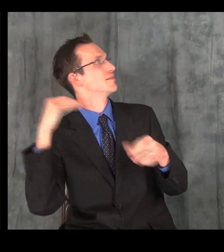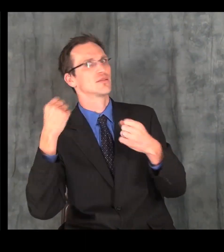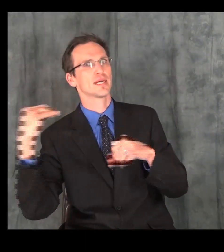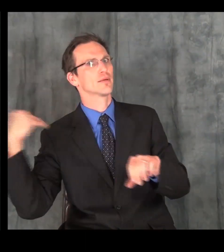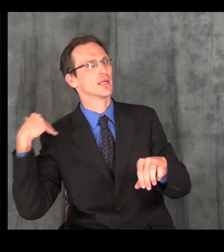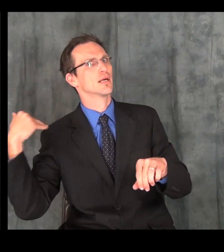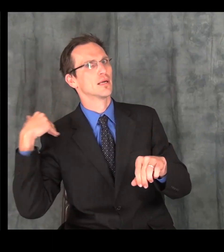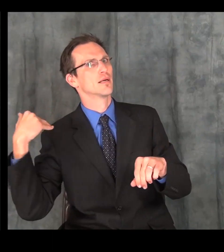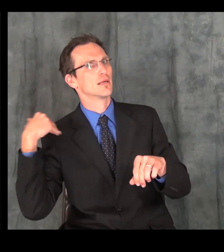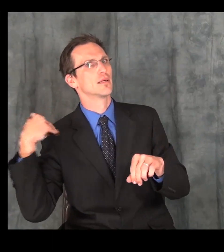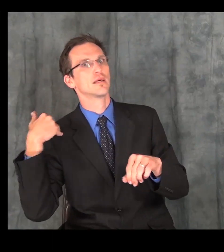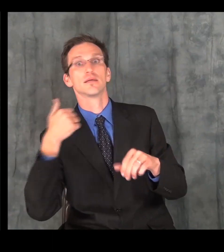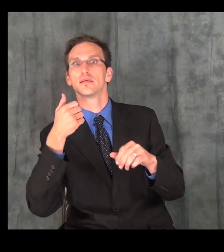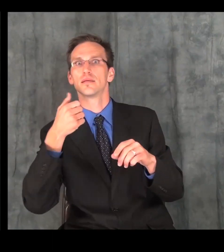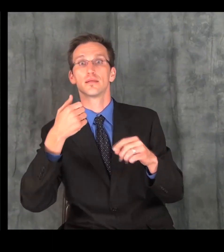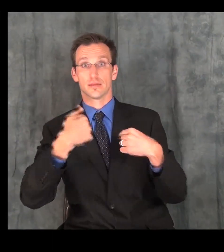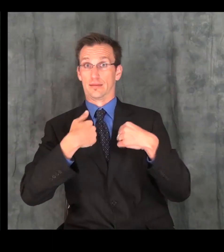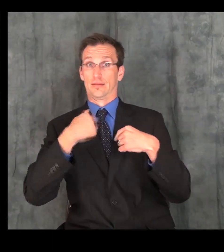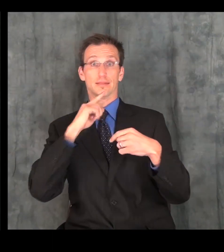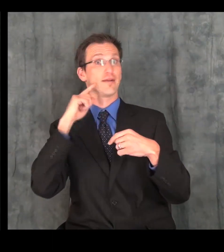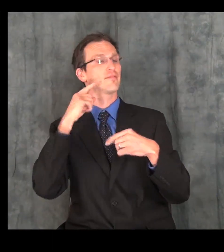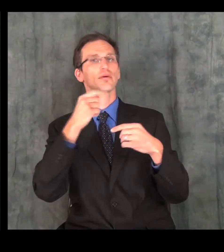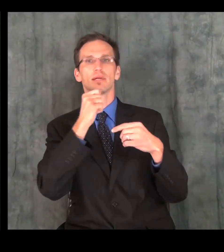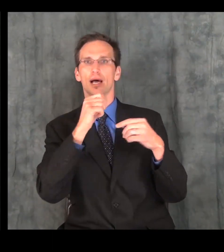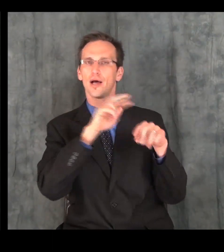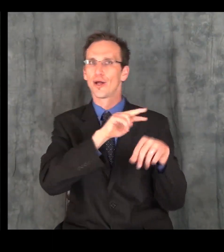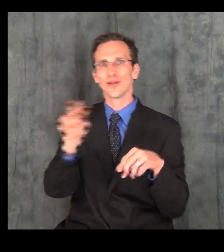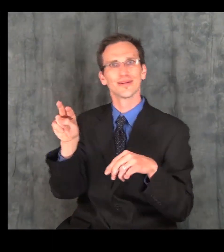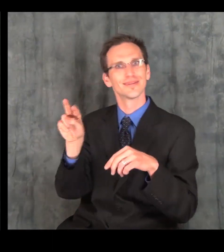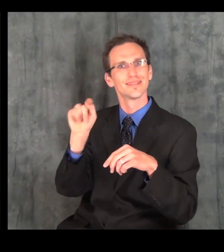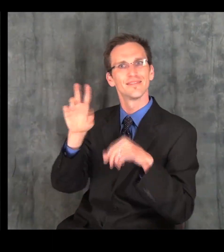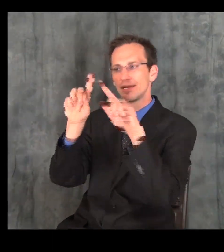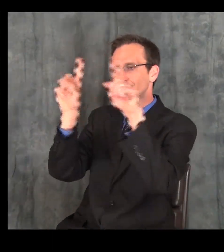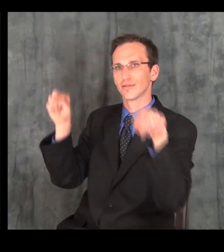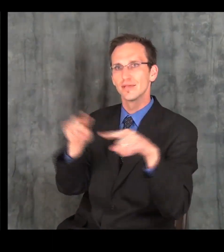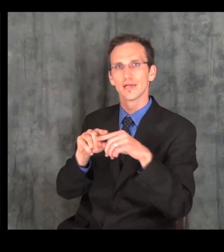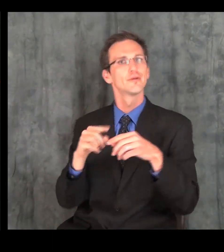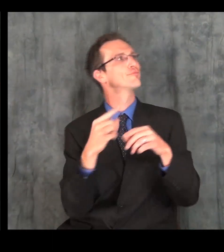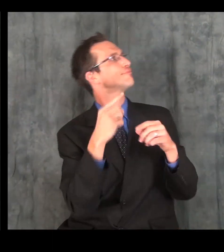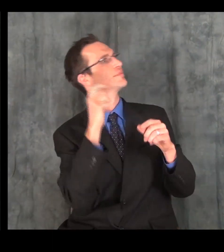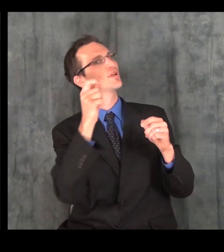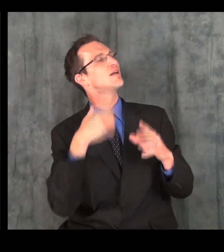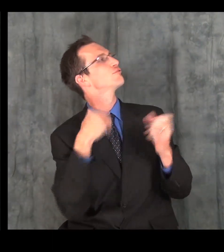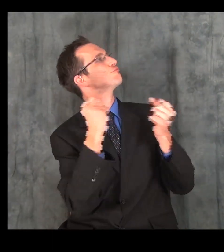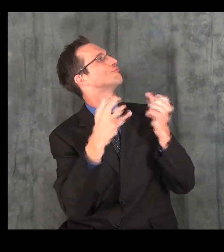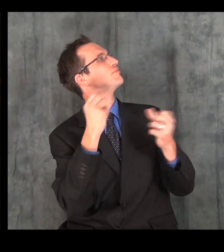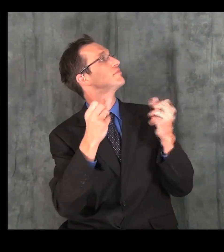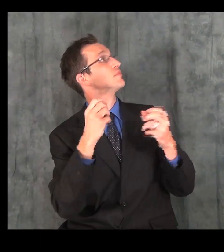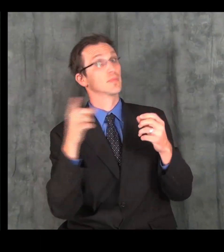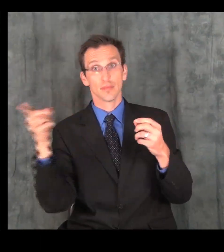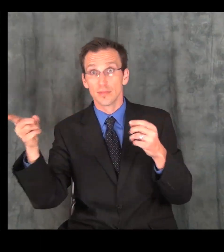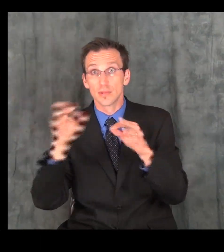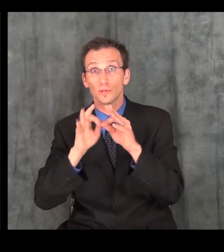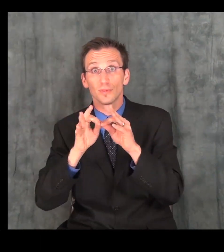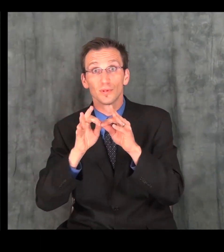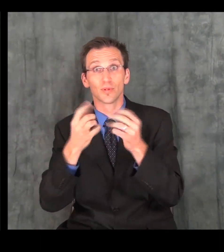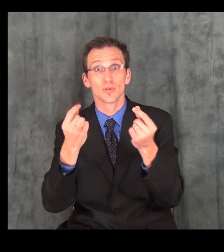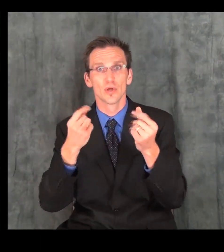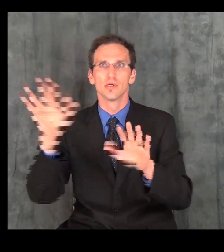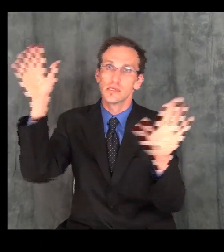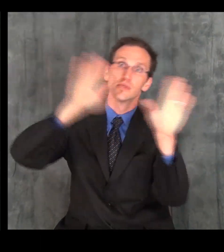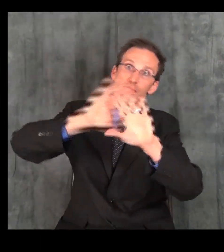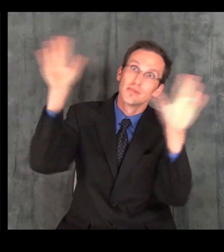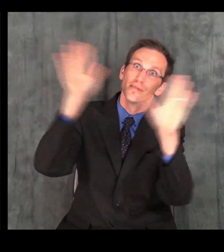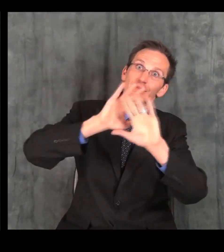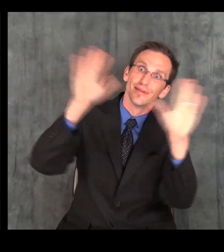not looking at the video screen, the TV screen, he's looking at the judge. So the interpreter's literally going, and then, you